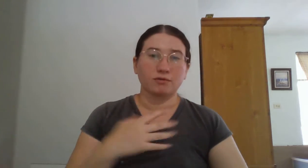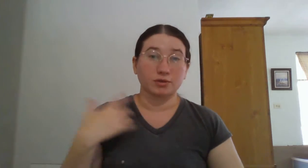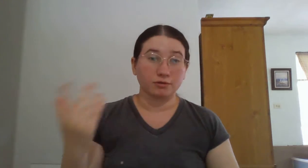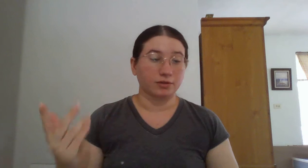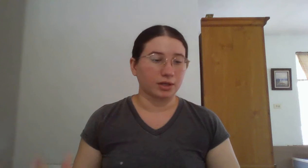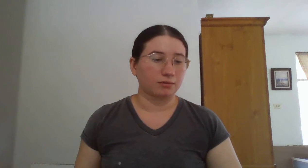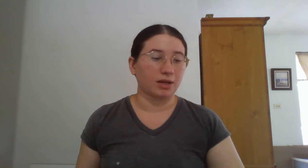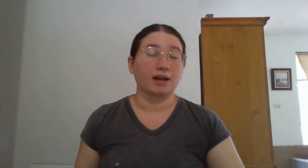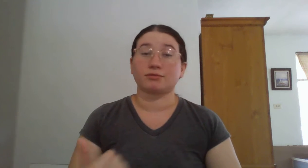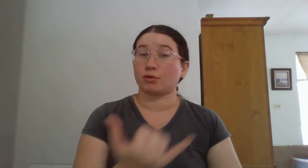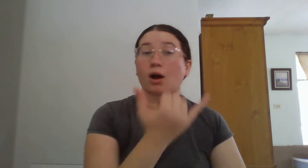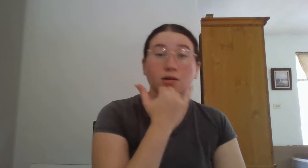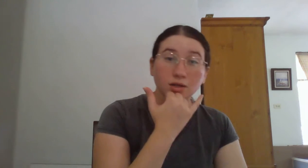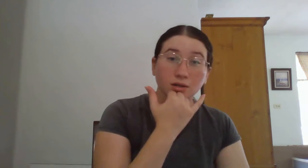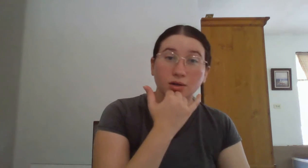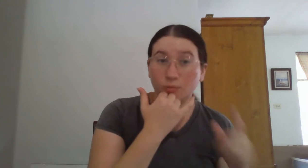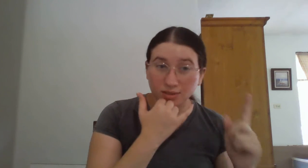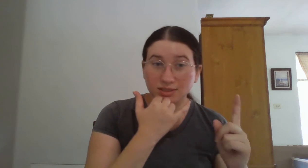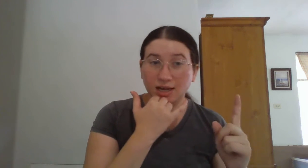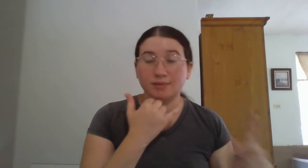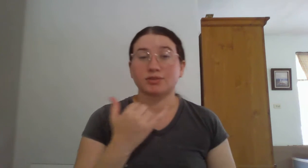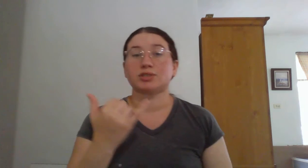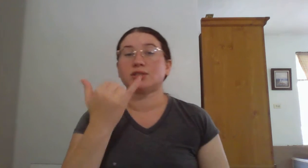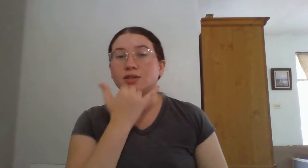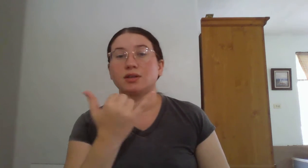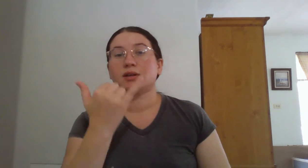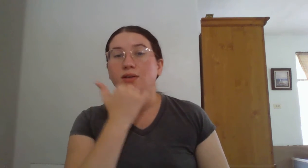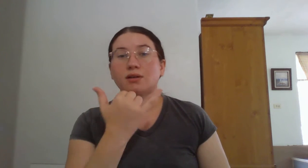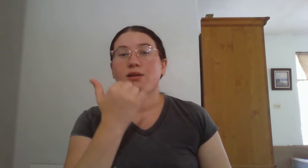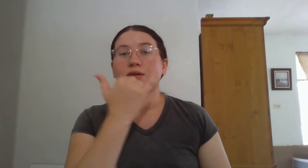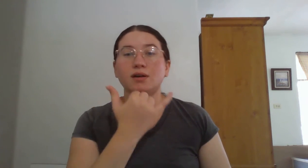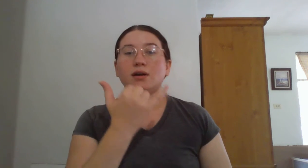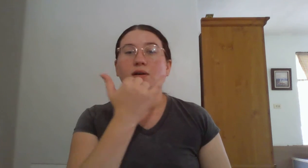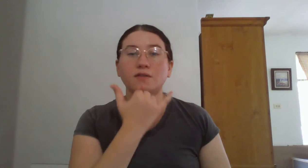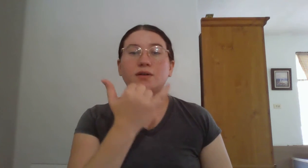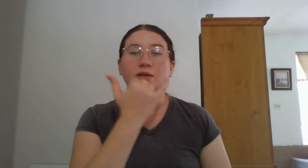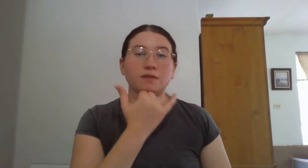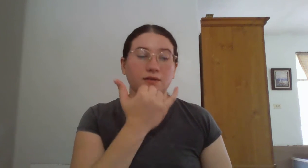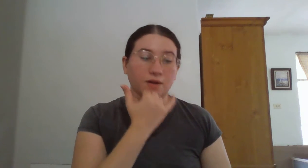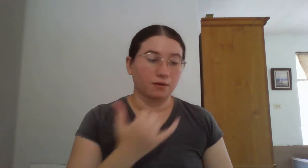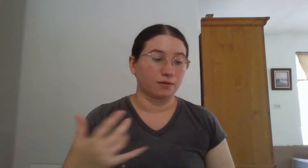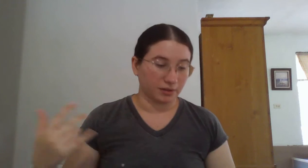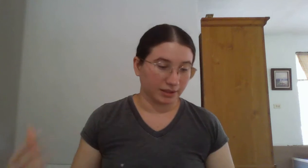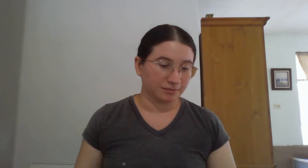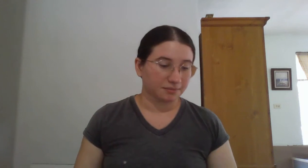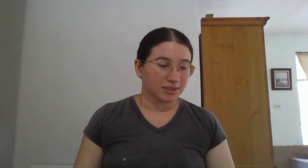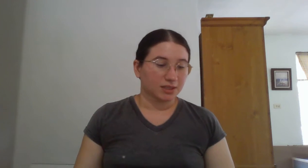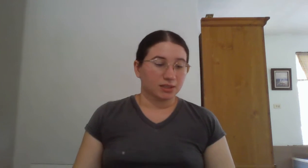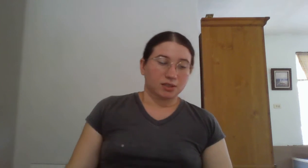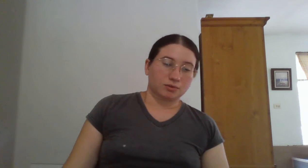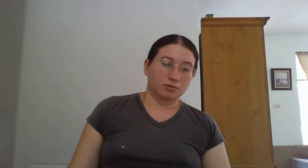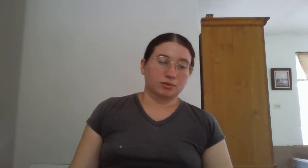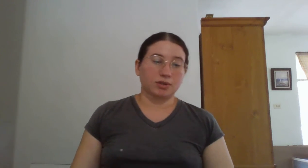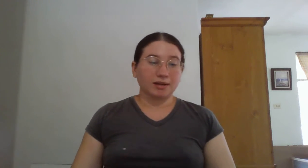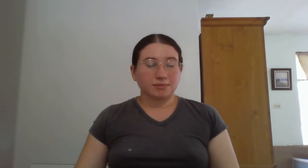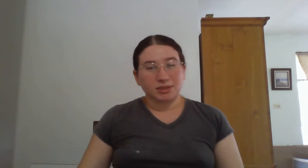over and over again. We have wrong, one time versus over and over and over again. So that